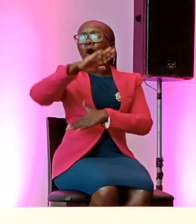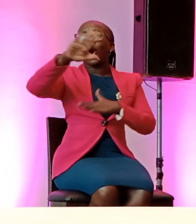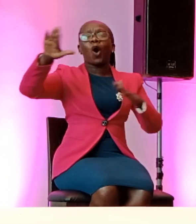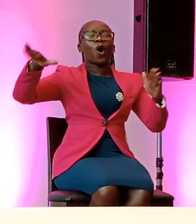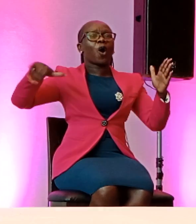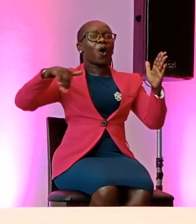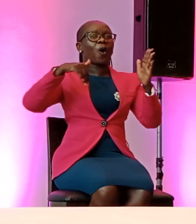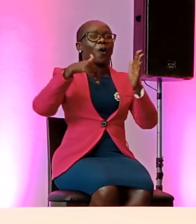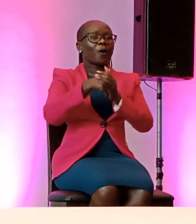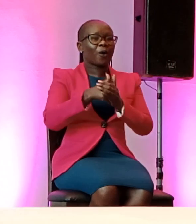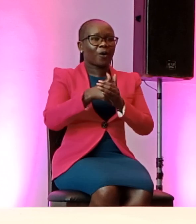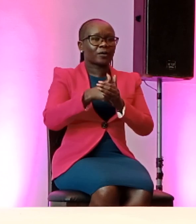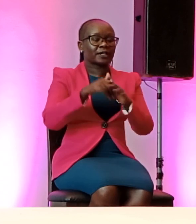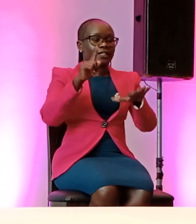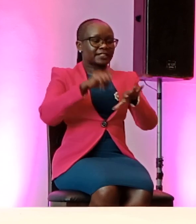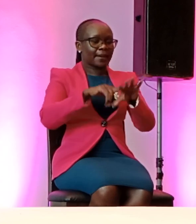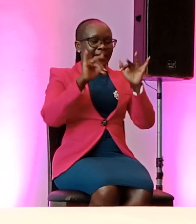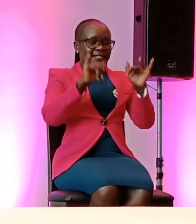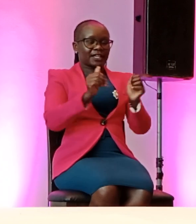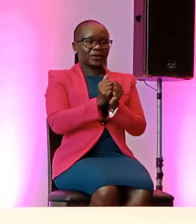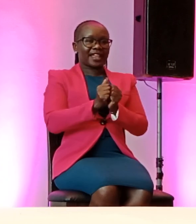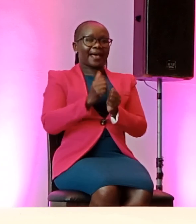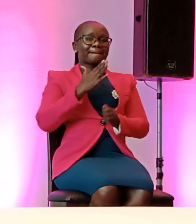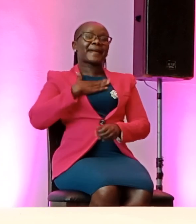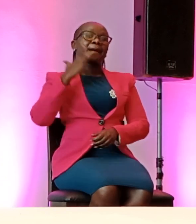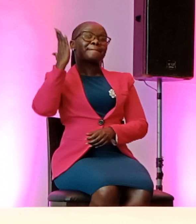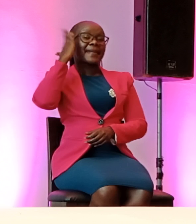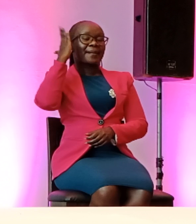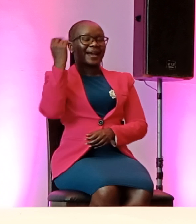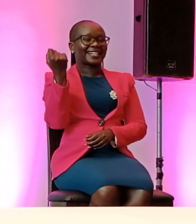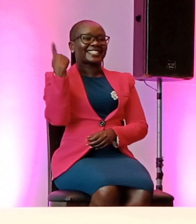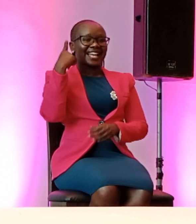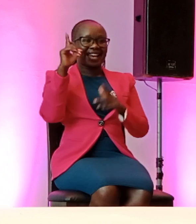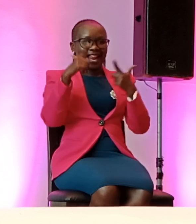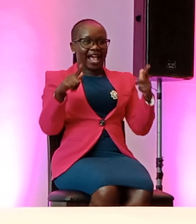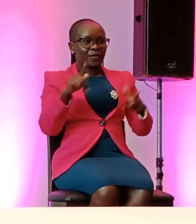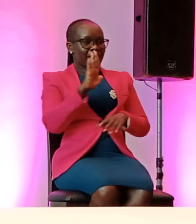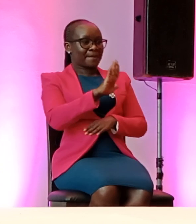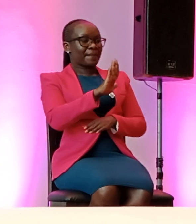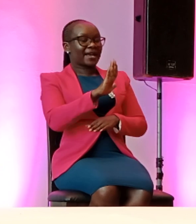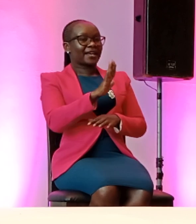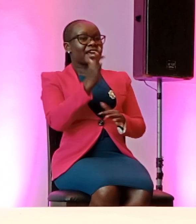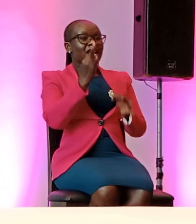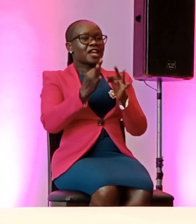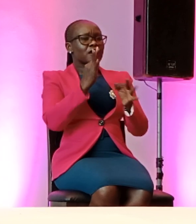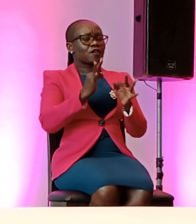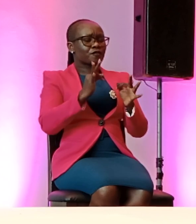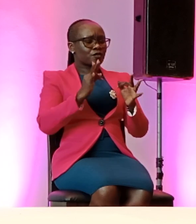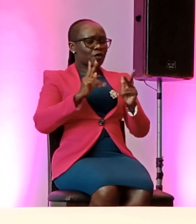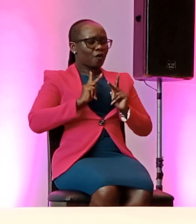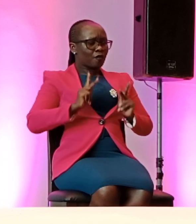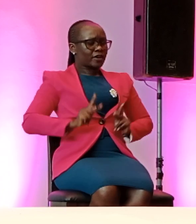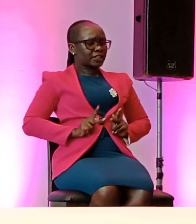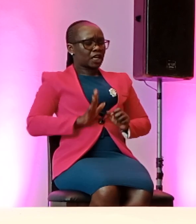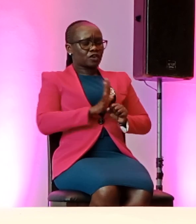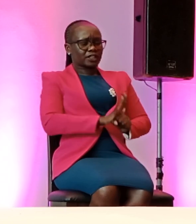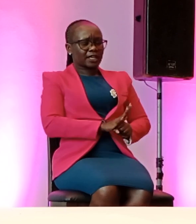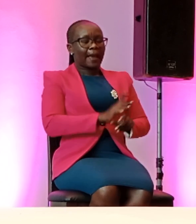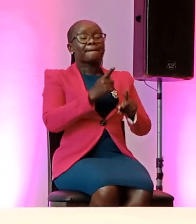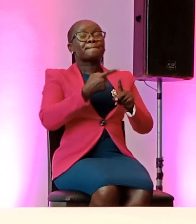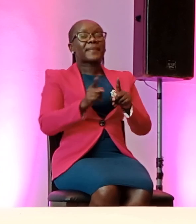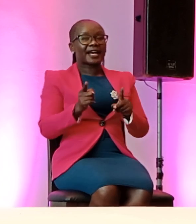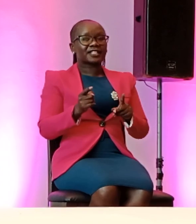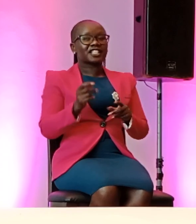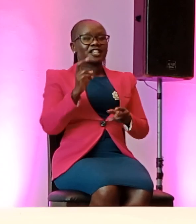all along I've stayed with my mom, I understand her language. If you take it physically, you'll be offended. But if you